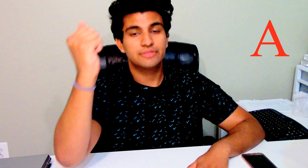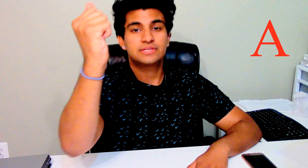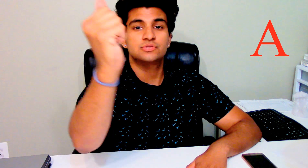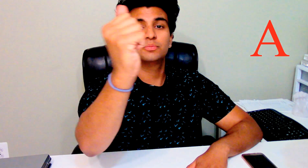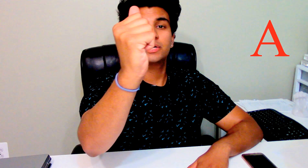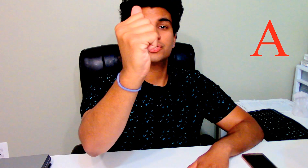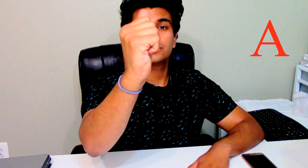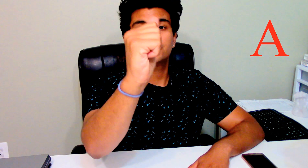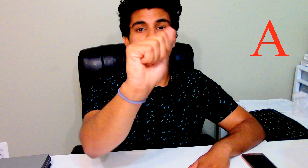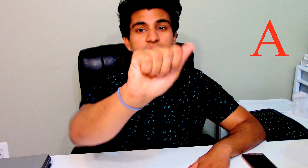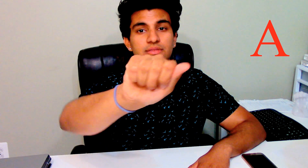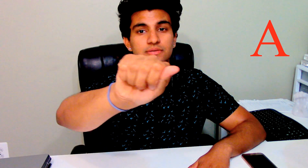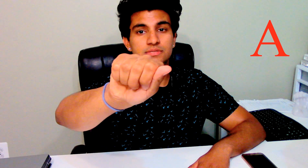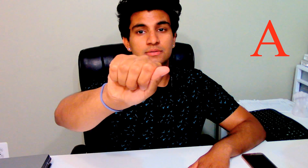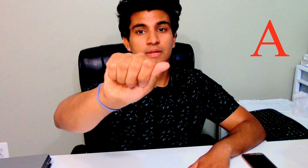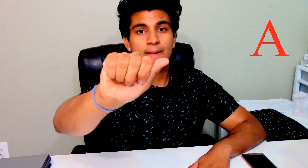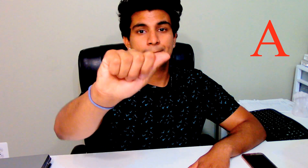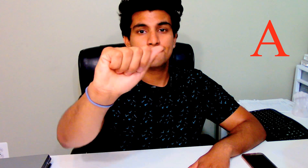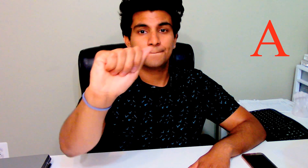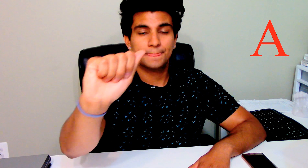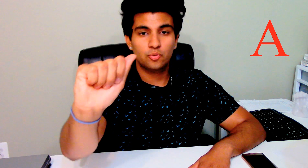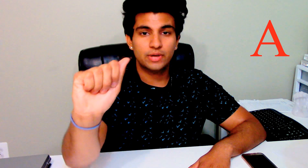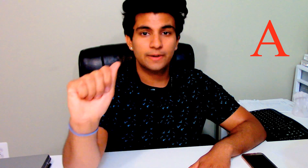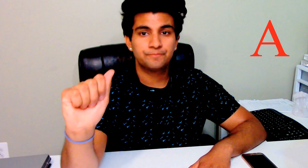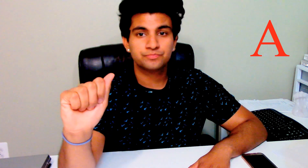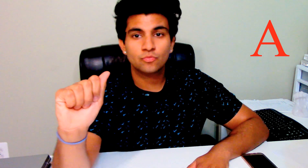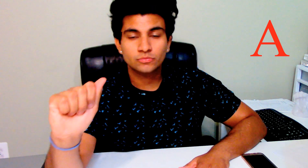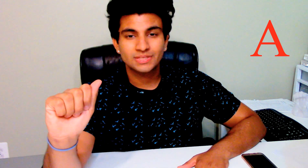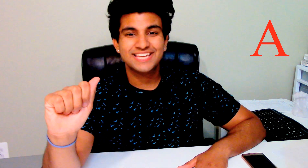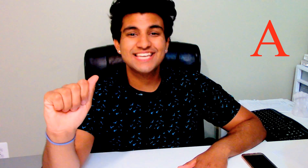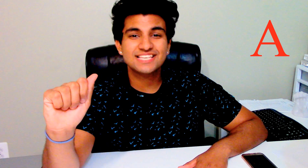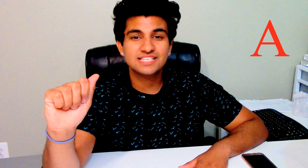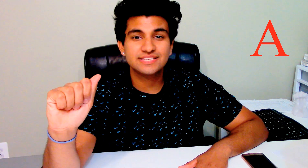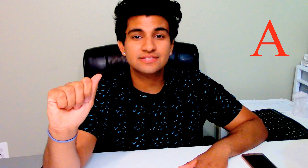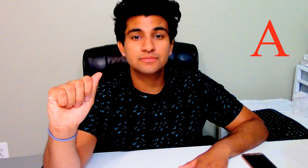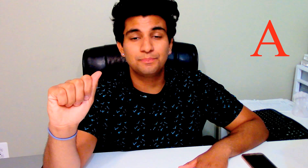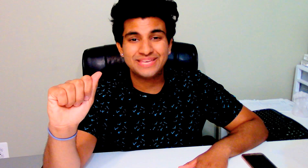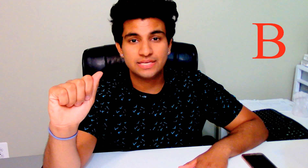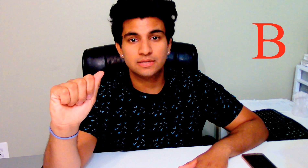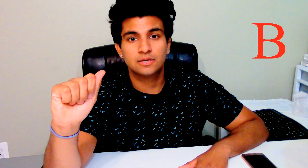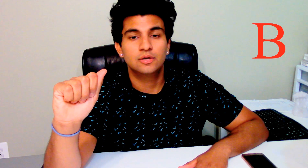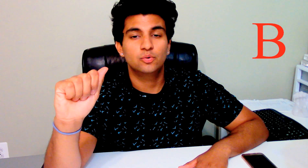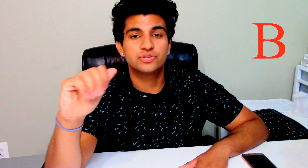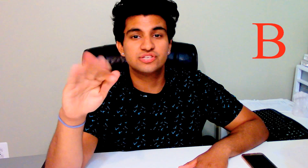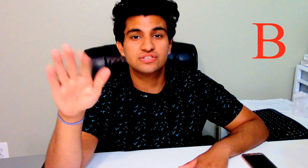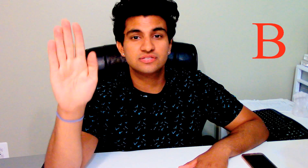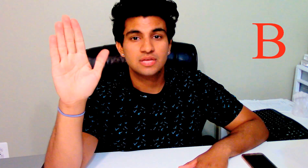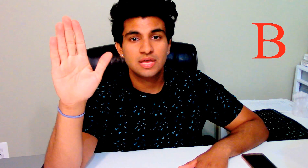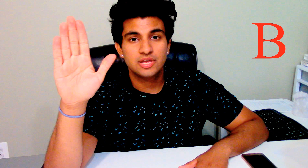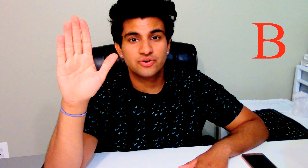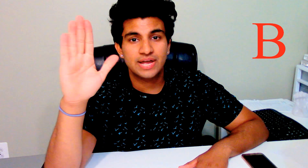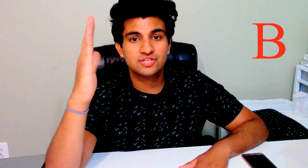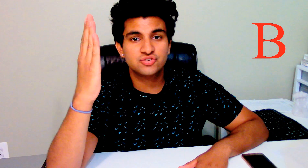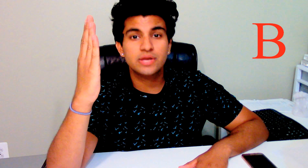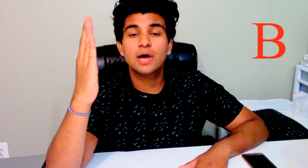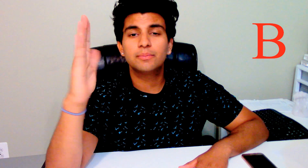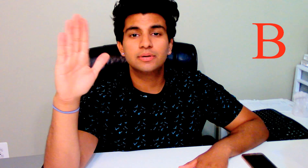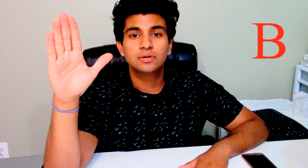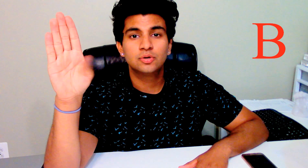too much, just like this. Okay, next is B, which is just your hand straight up